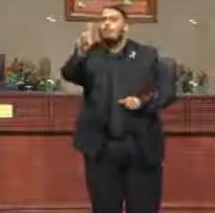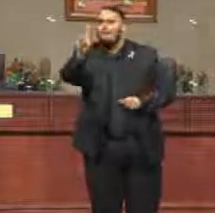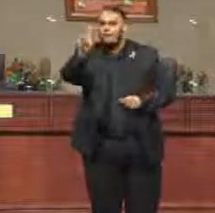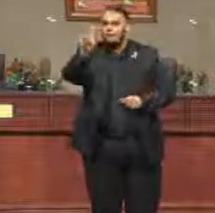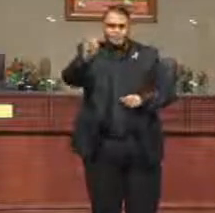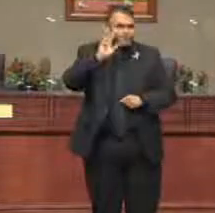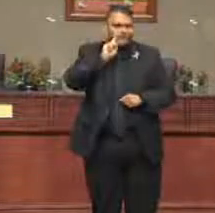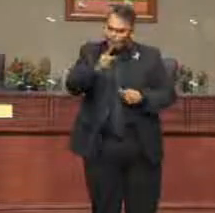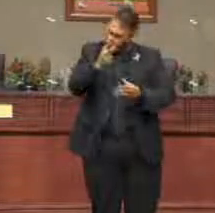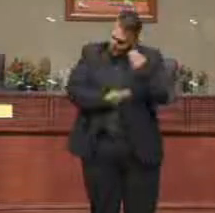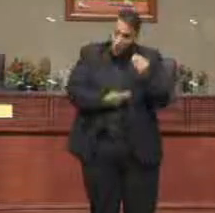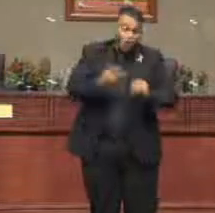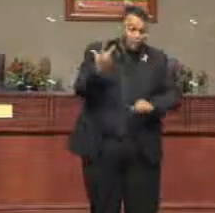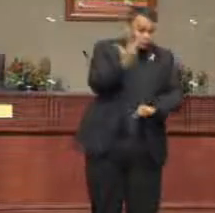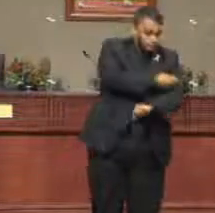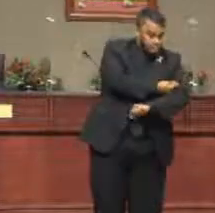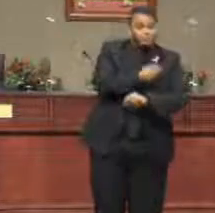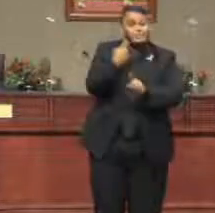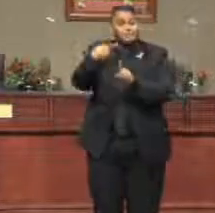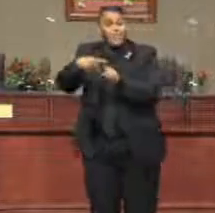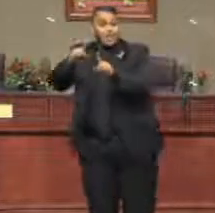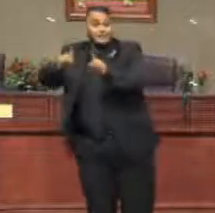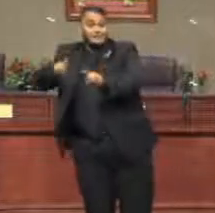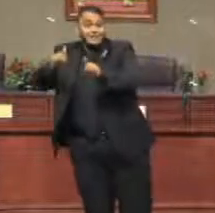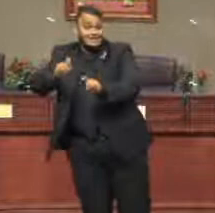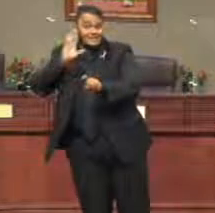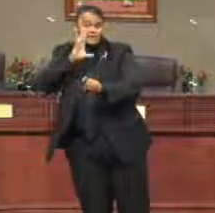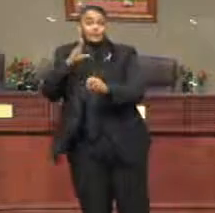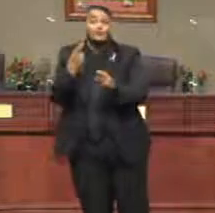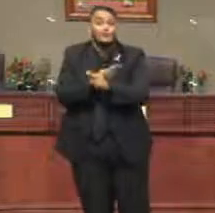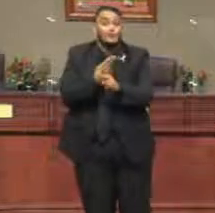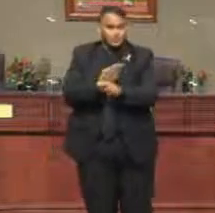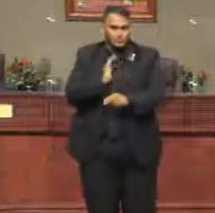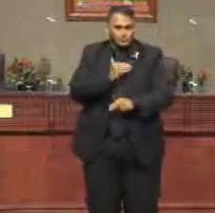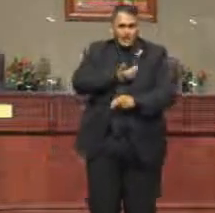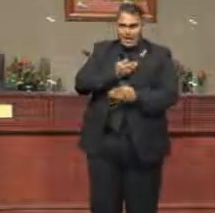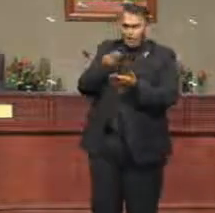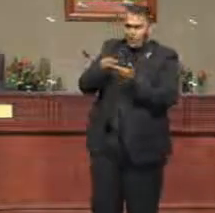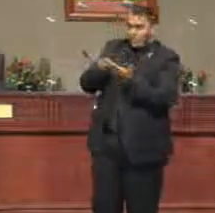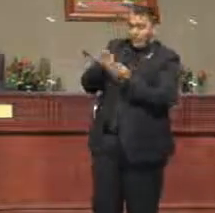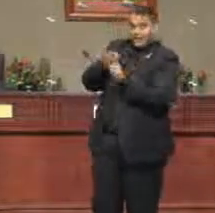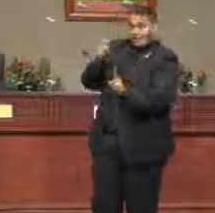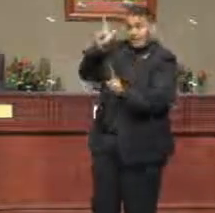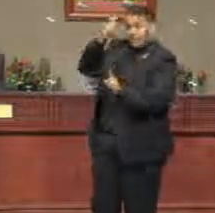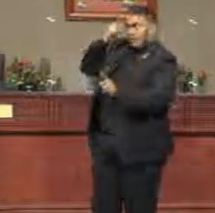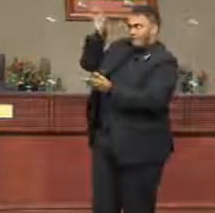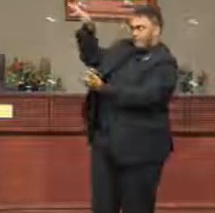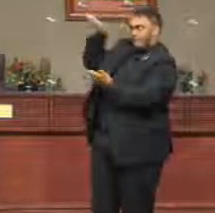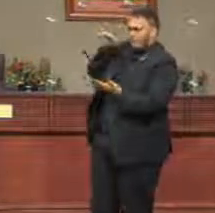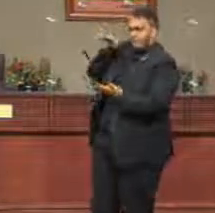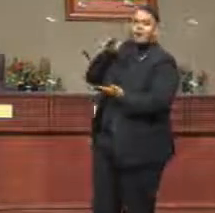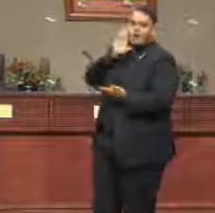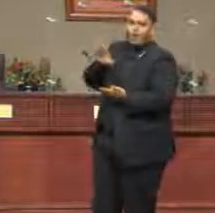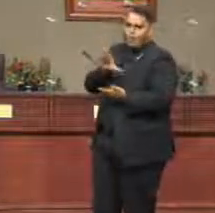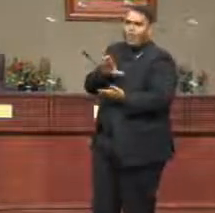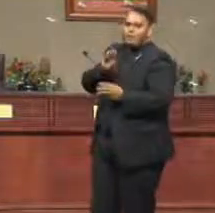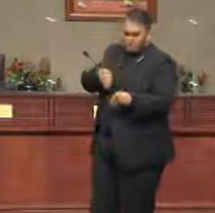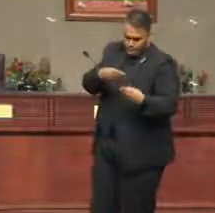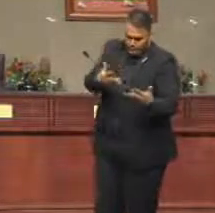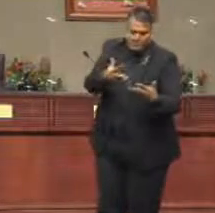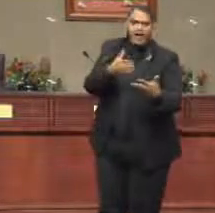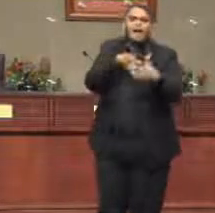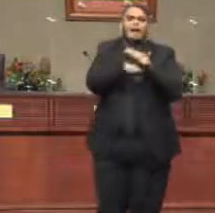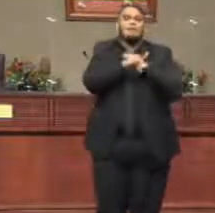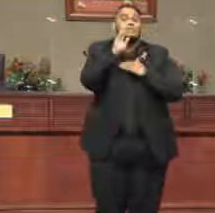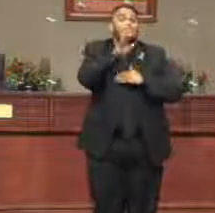We will continue to use some of our stimulus dollars to ensure that our residents have access. I'm pleased to also let you